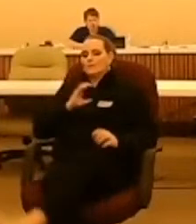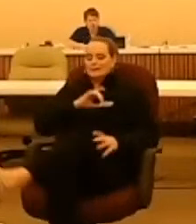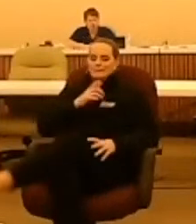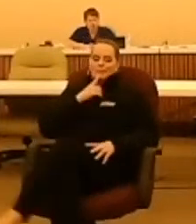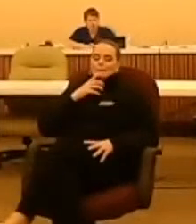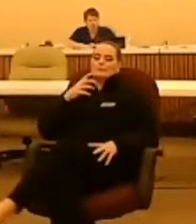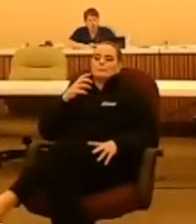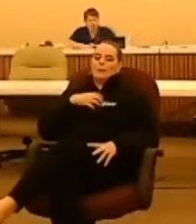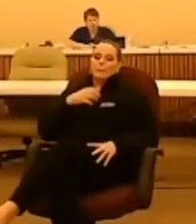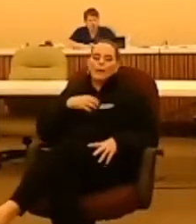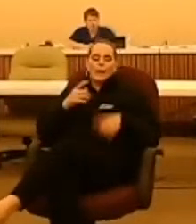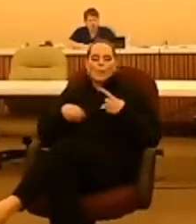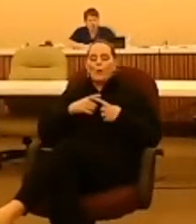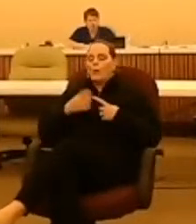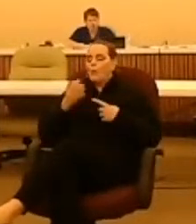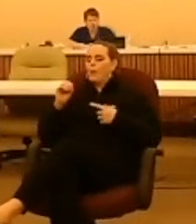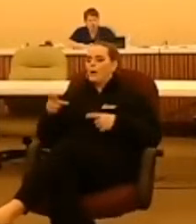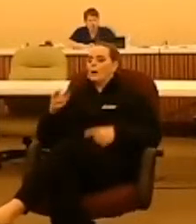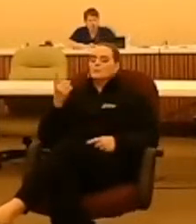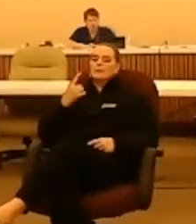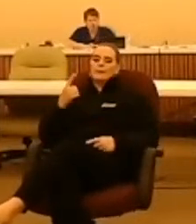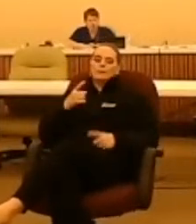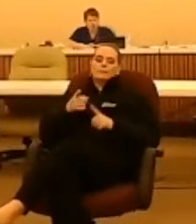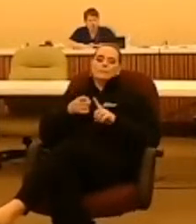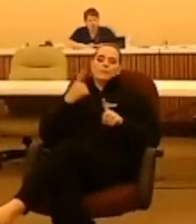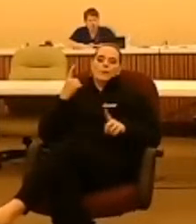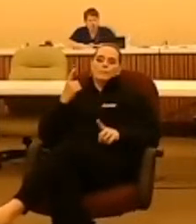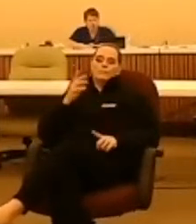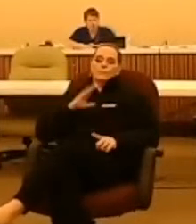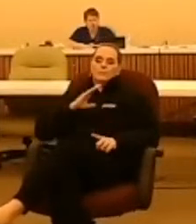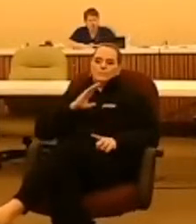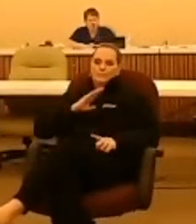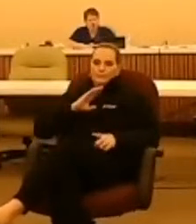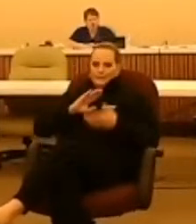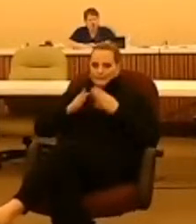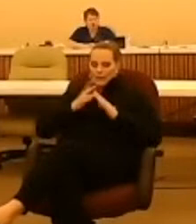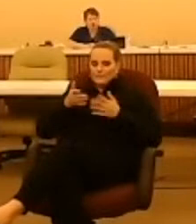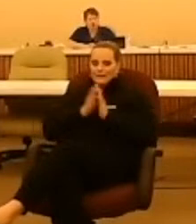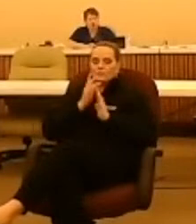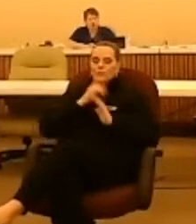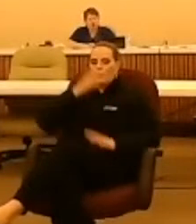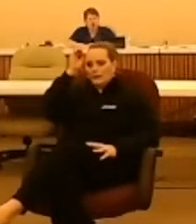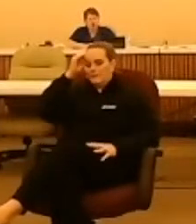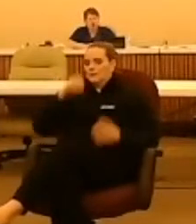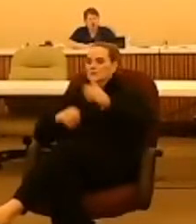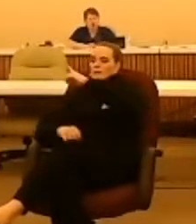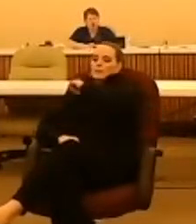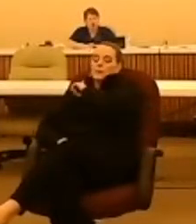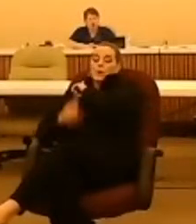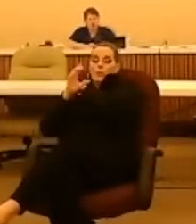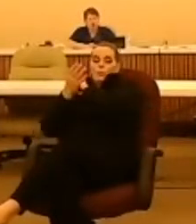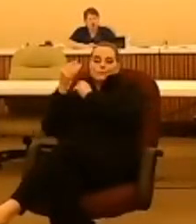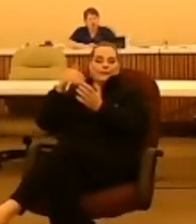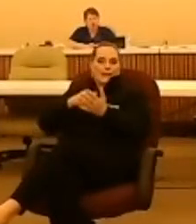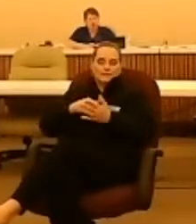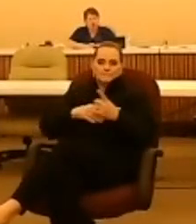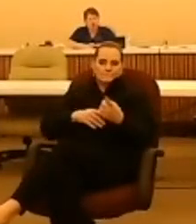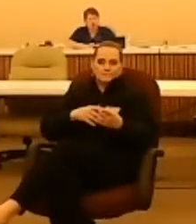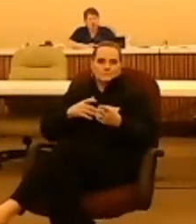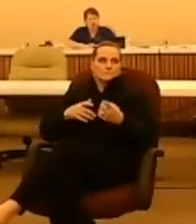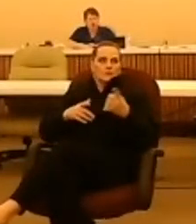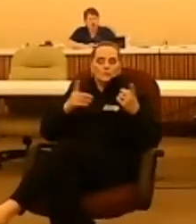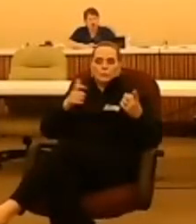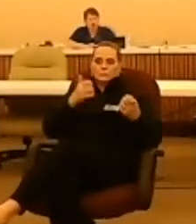or somebody from the town asks for an opinion. I just think that's an important. So again, what you have